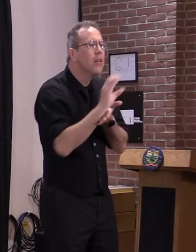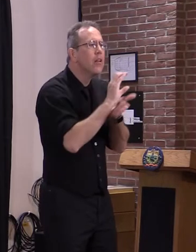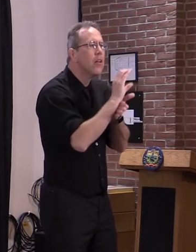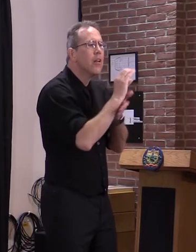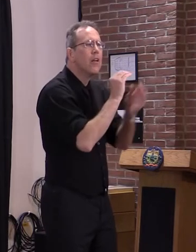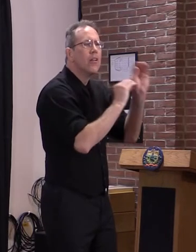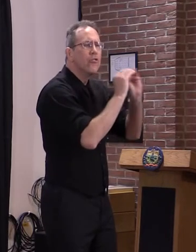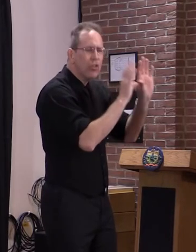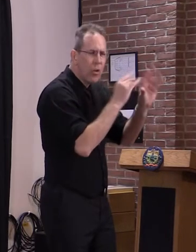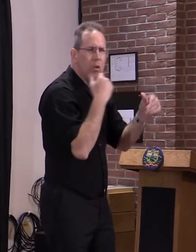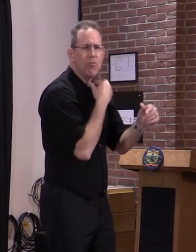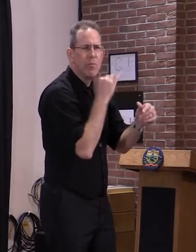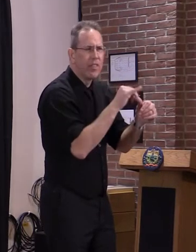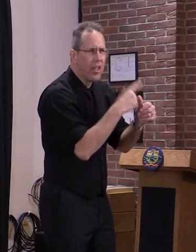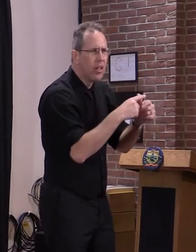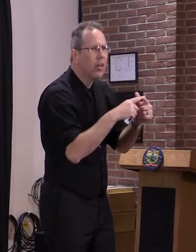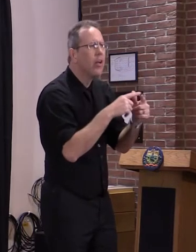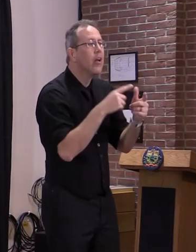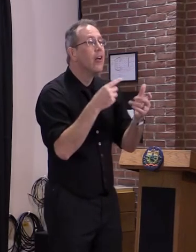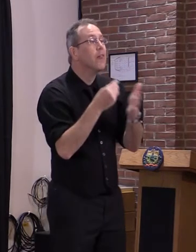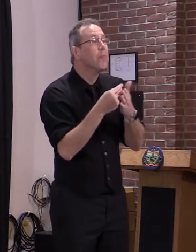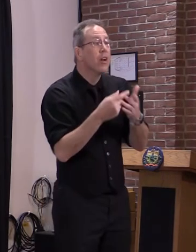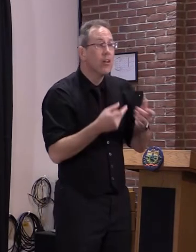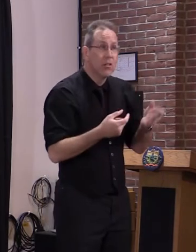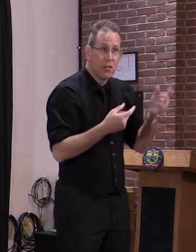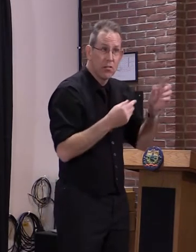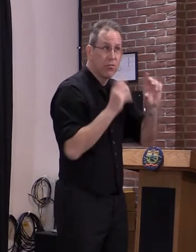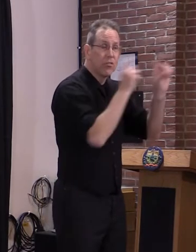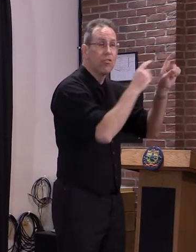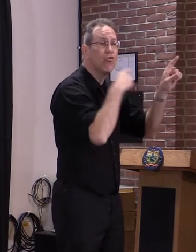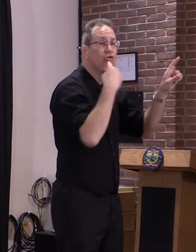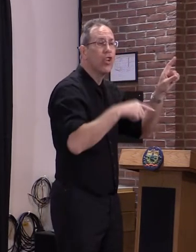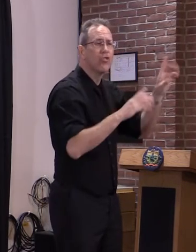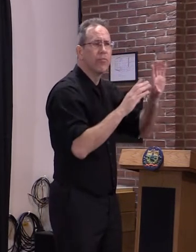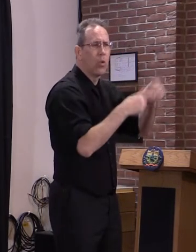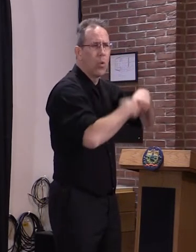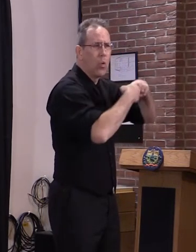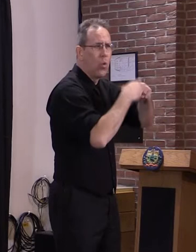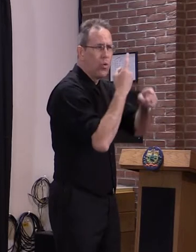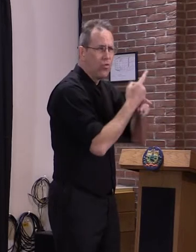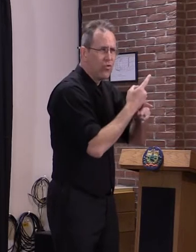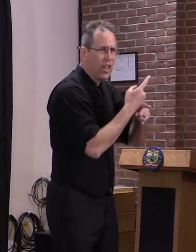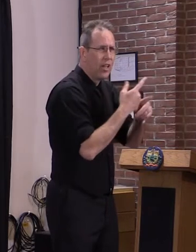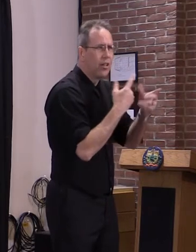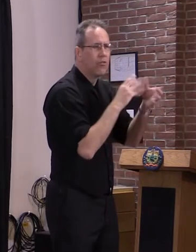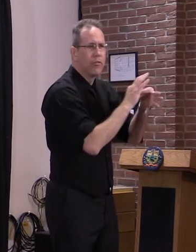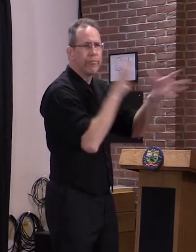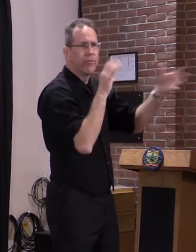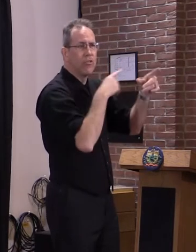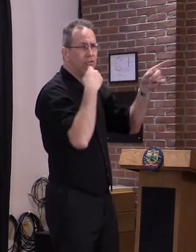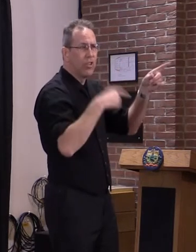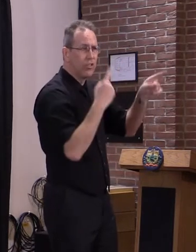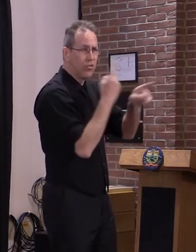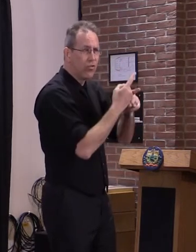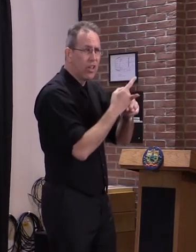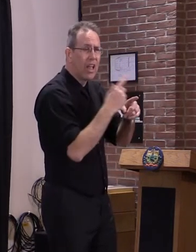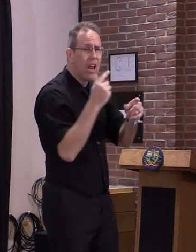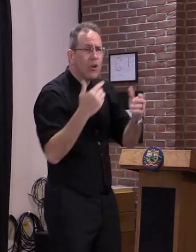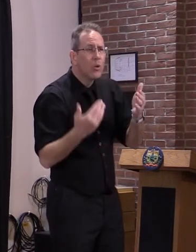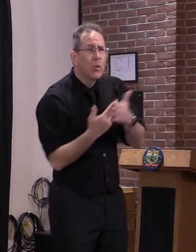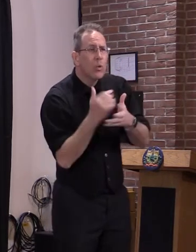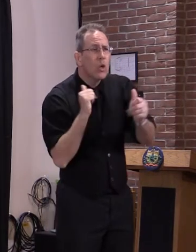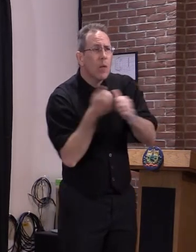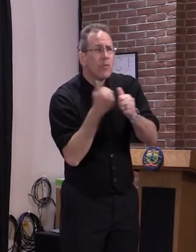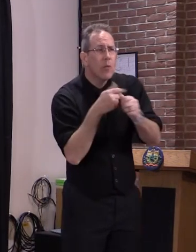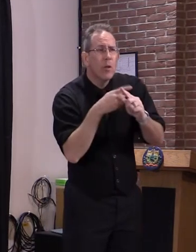Russian goods and terminate contracts with Russian entities. Have you been briefed on any movement on that? Has